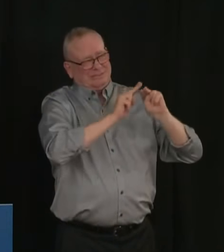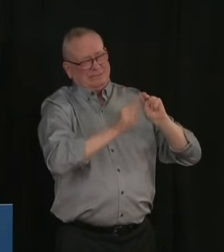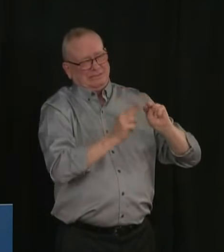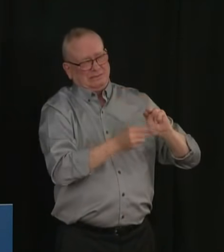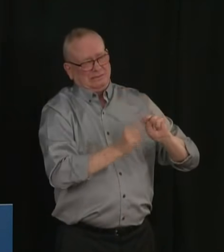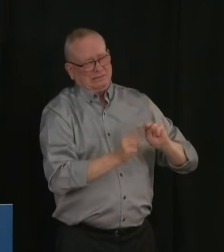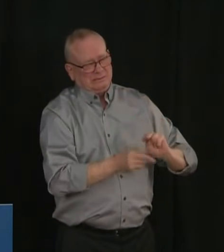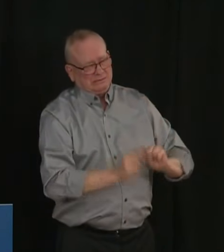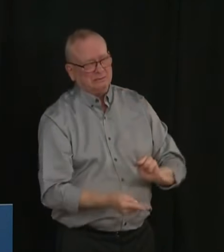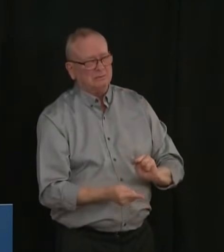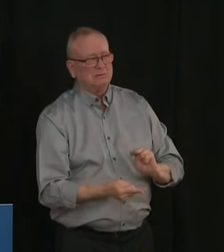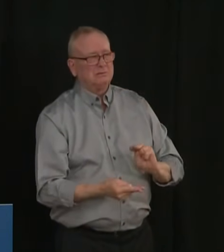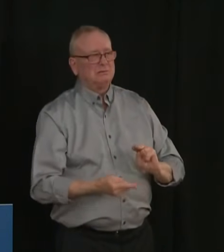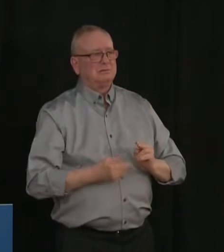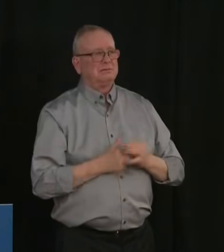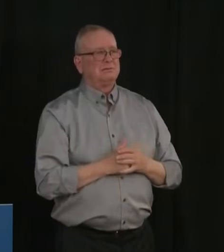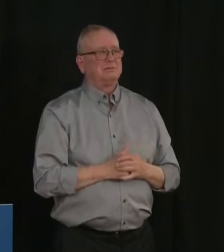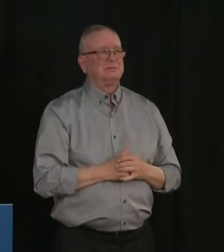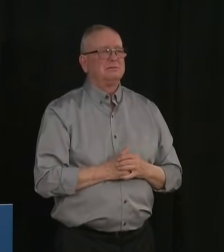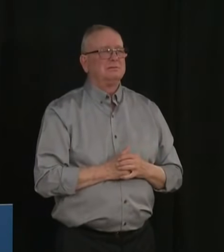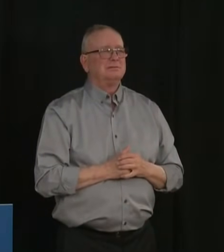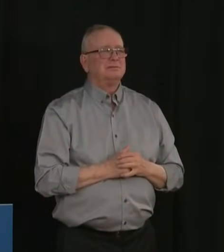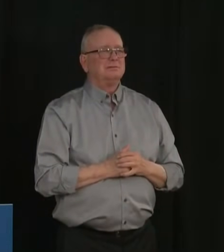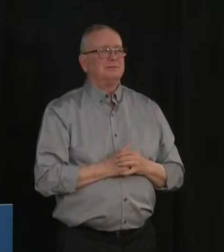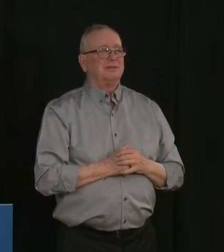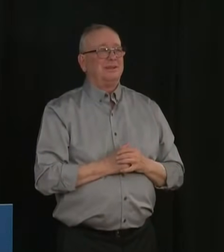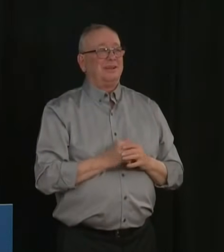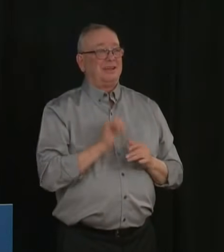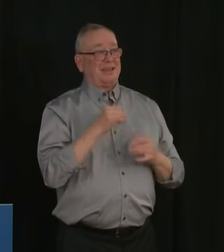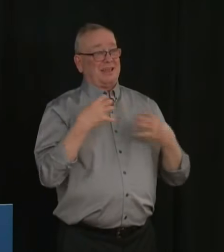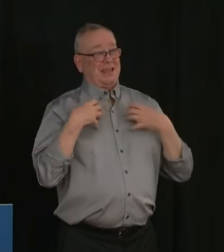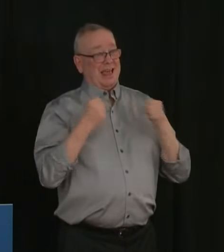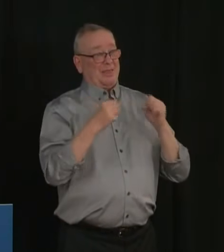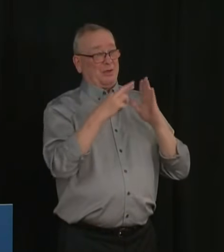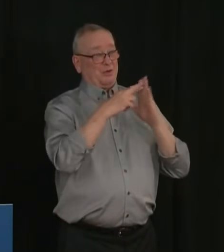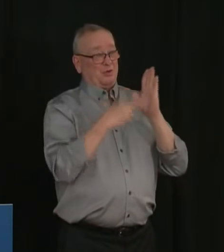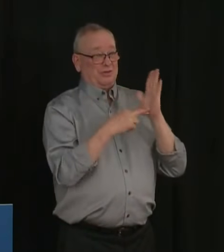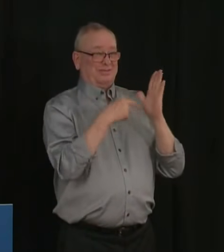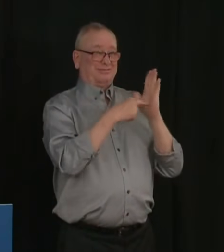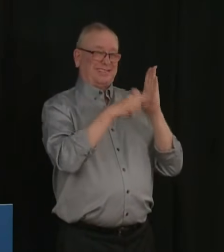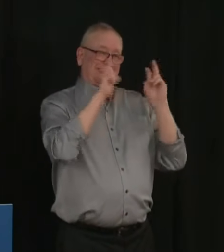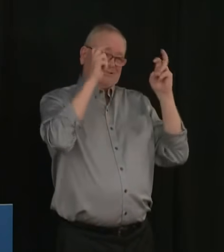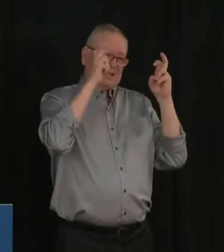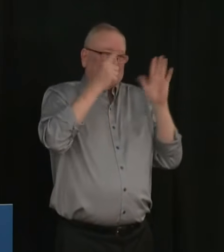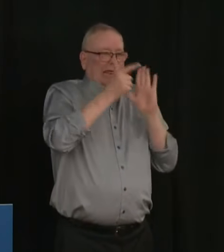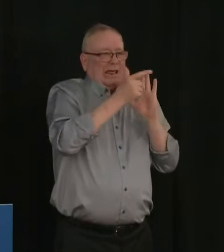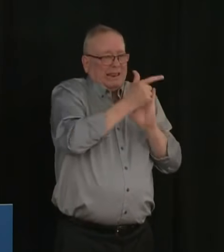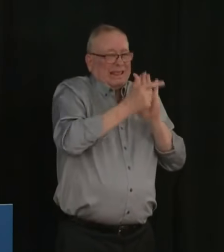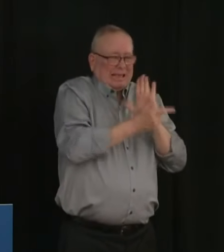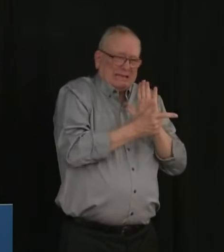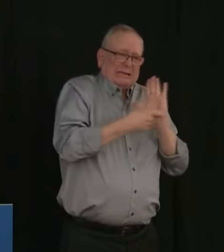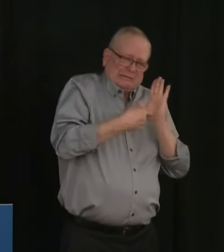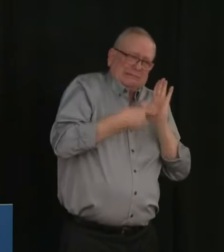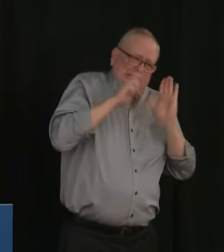time following the legally required measures that are in place to protect our healthcare system and protect our